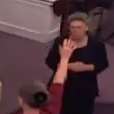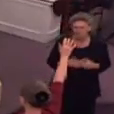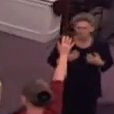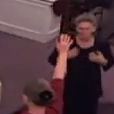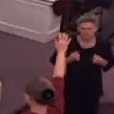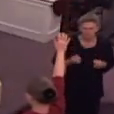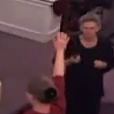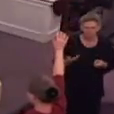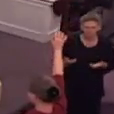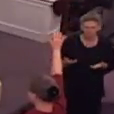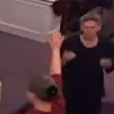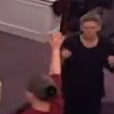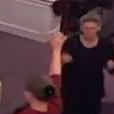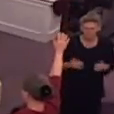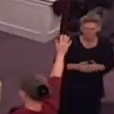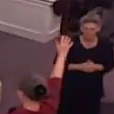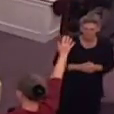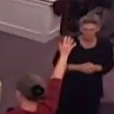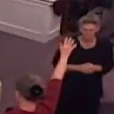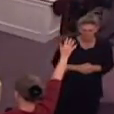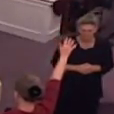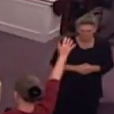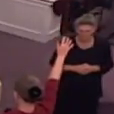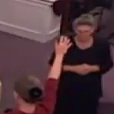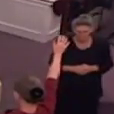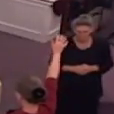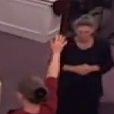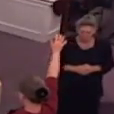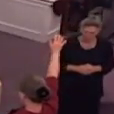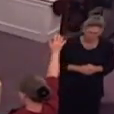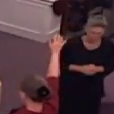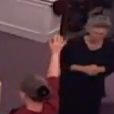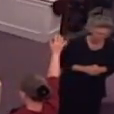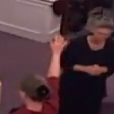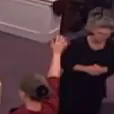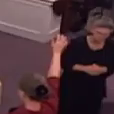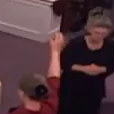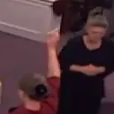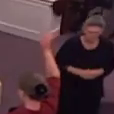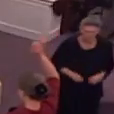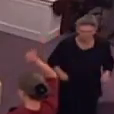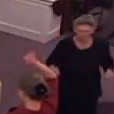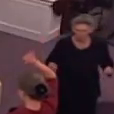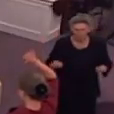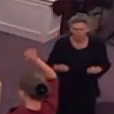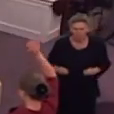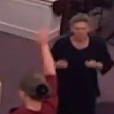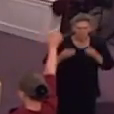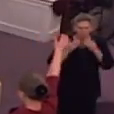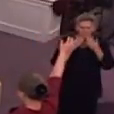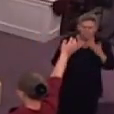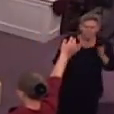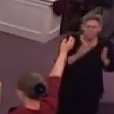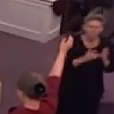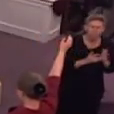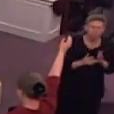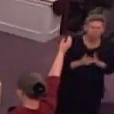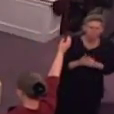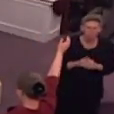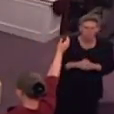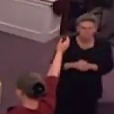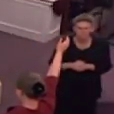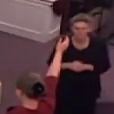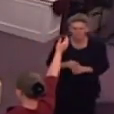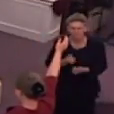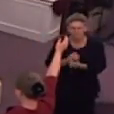Strengthen them today in their resolve to press on. Oh, thank you, Jesus, for your love toward